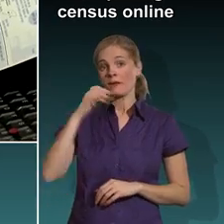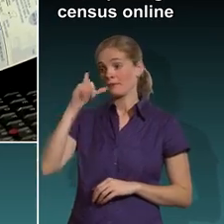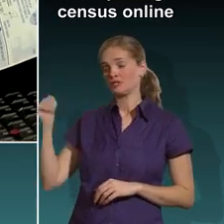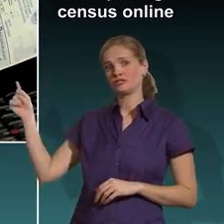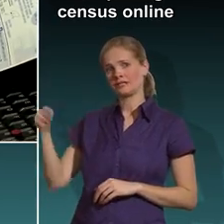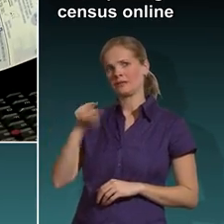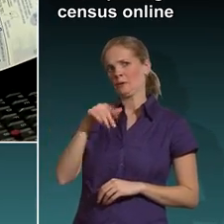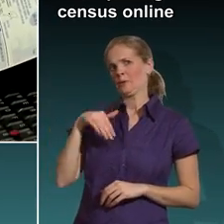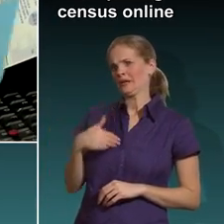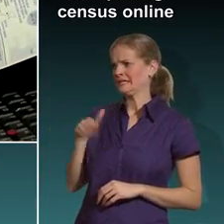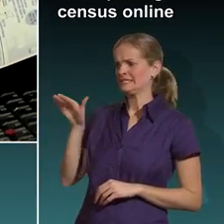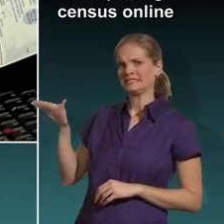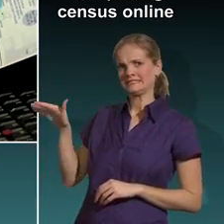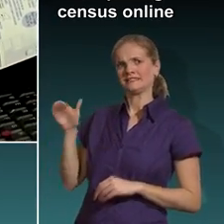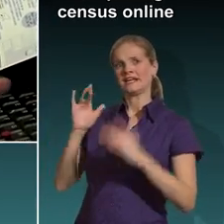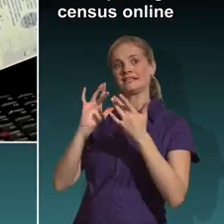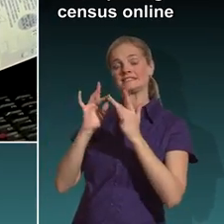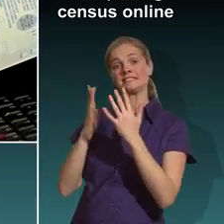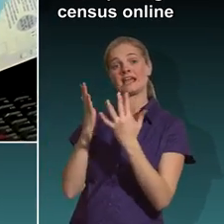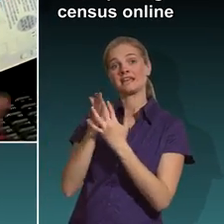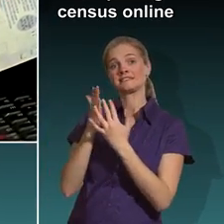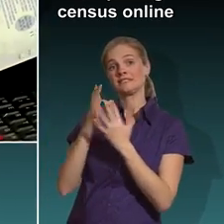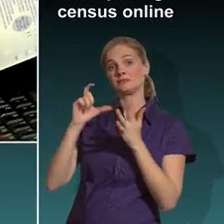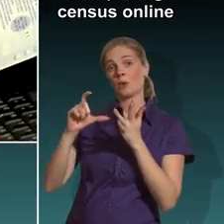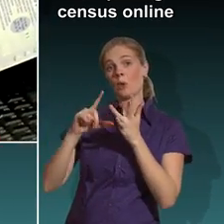access code when they visit.